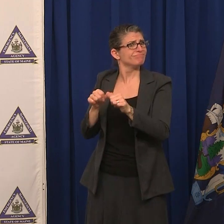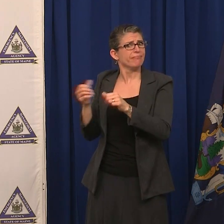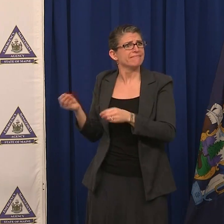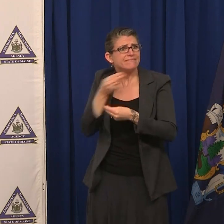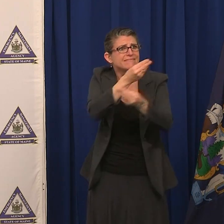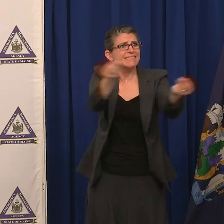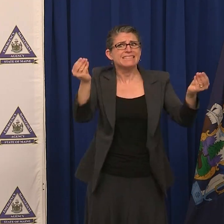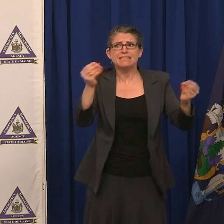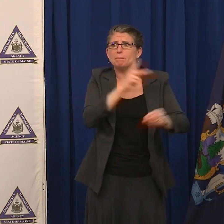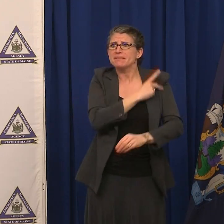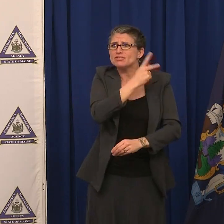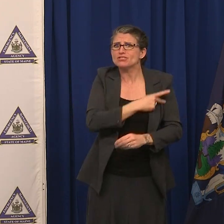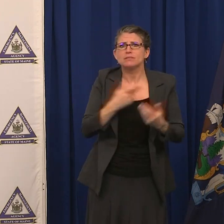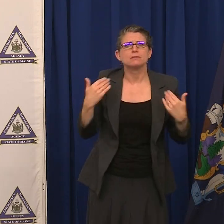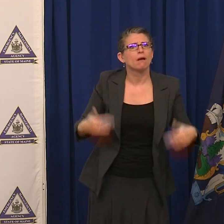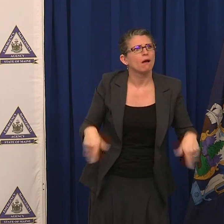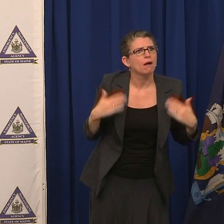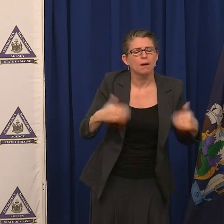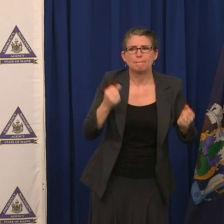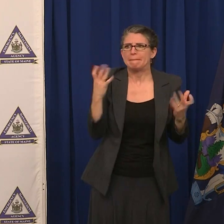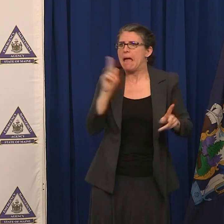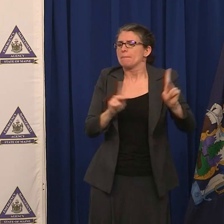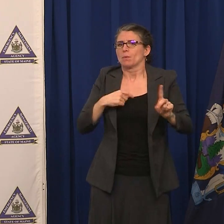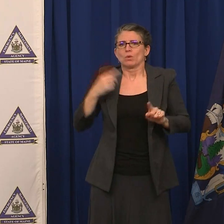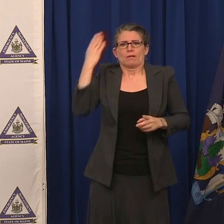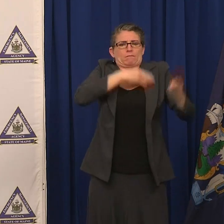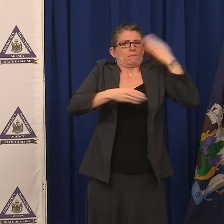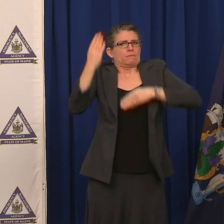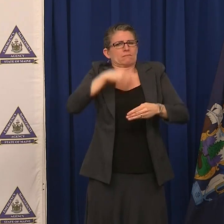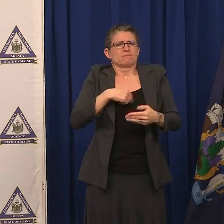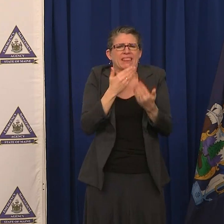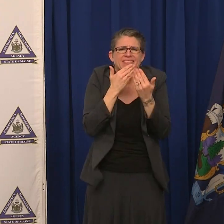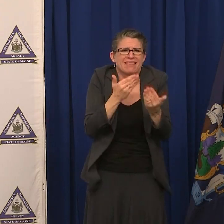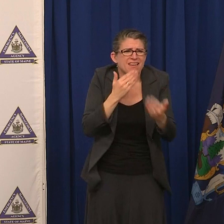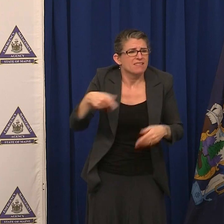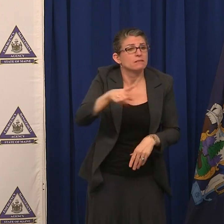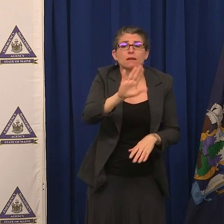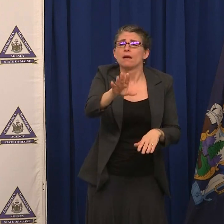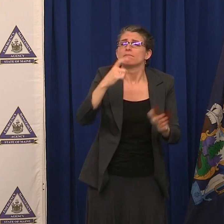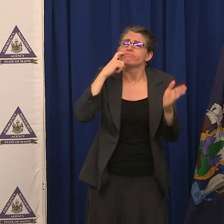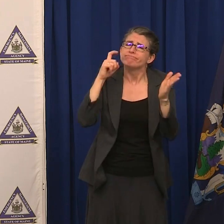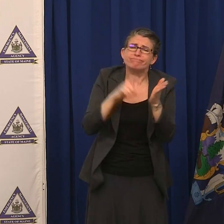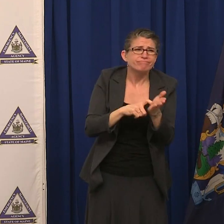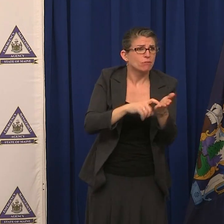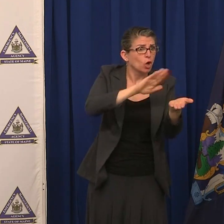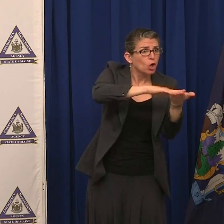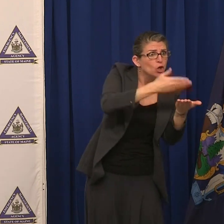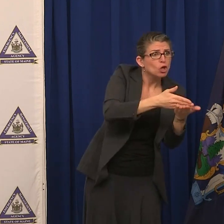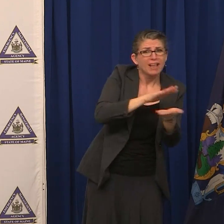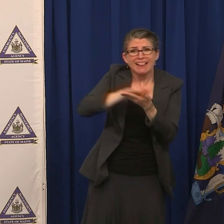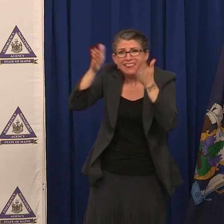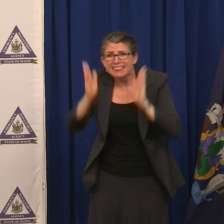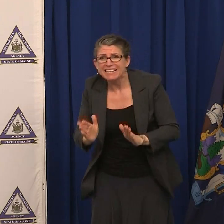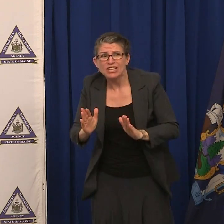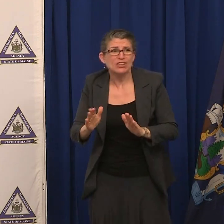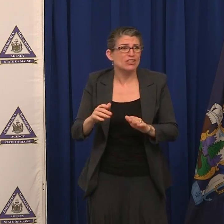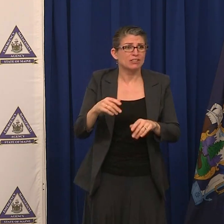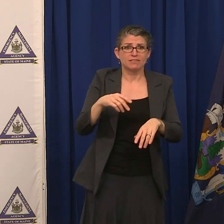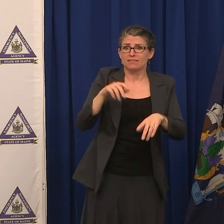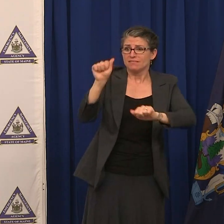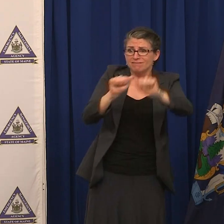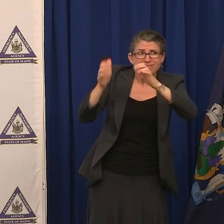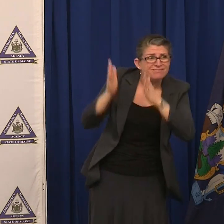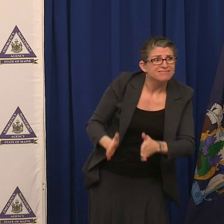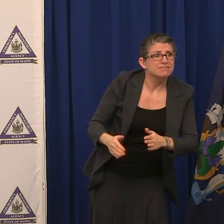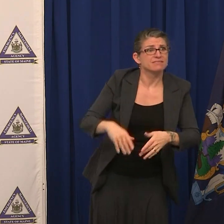Each of these individuals is taking a risk. And while we are doing everything we can to